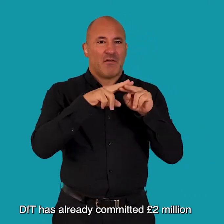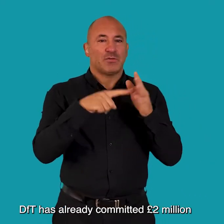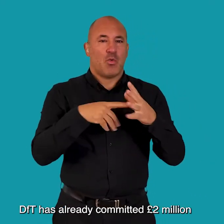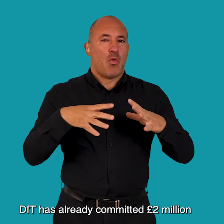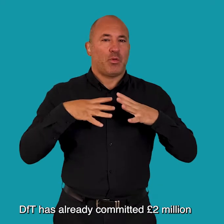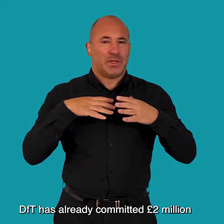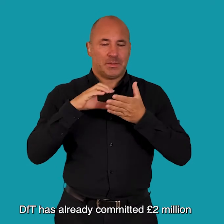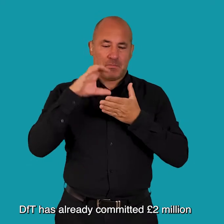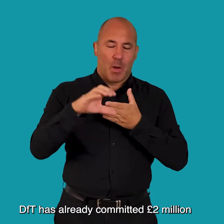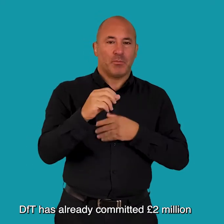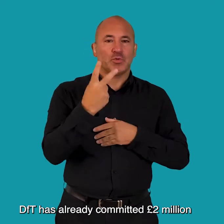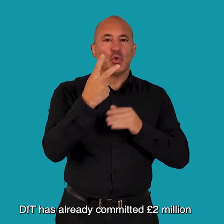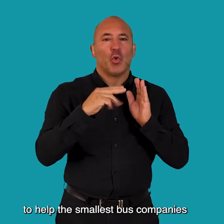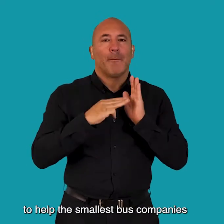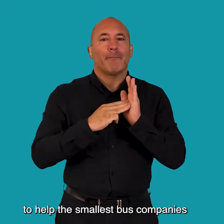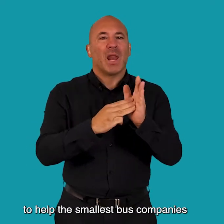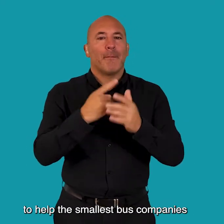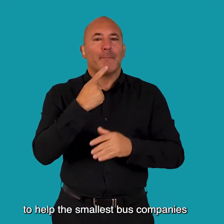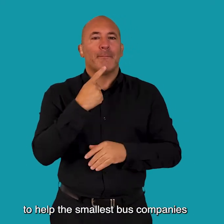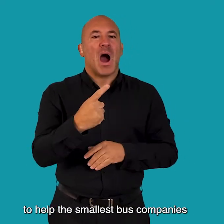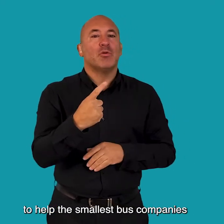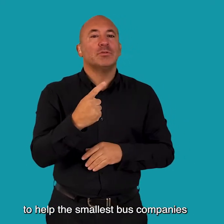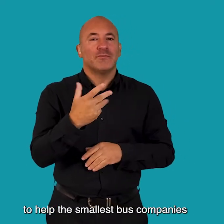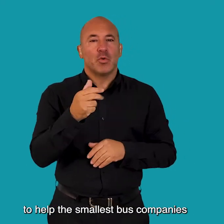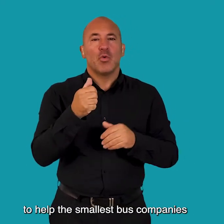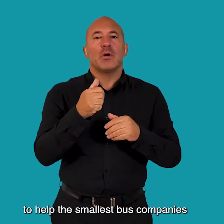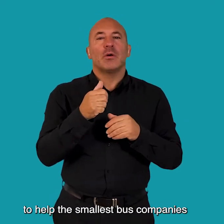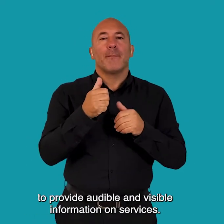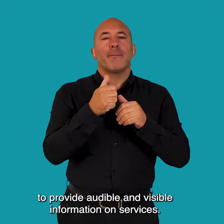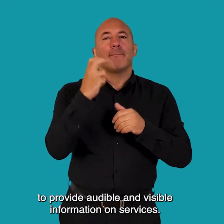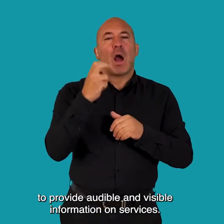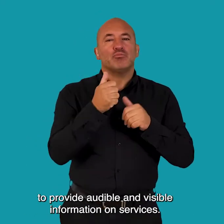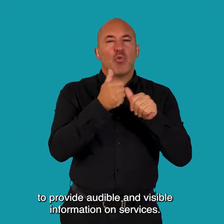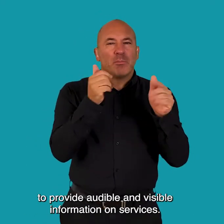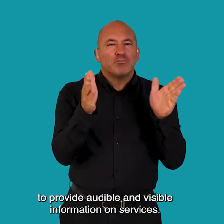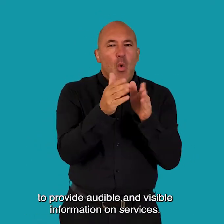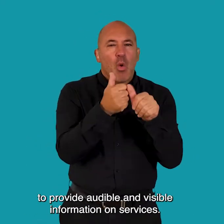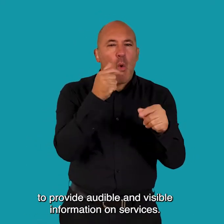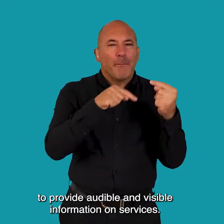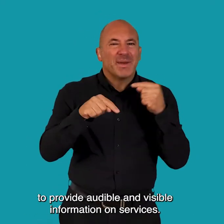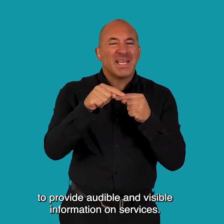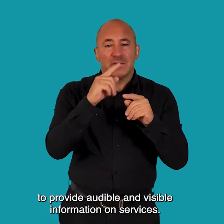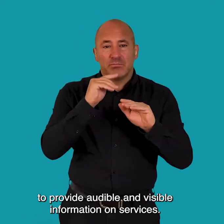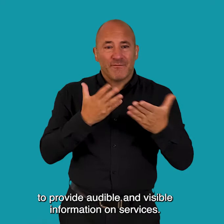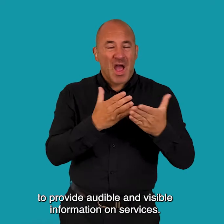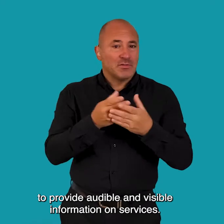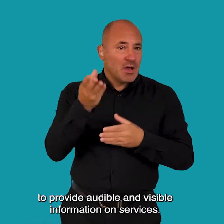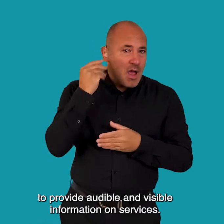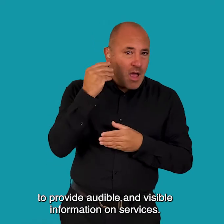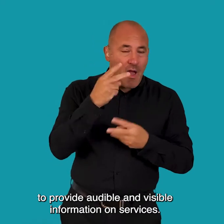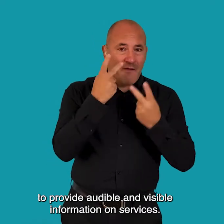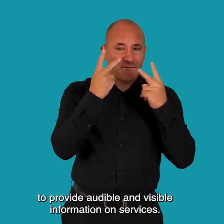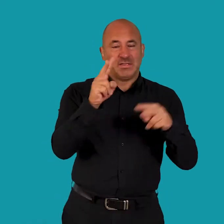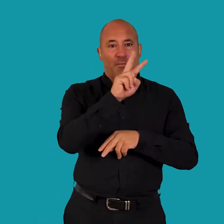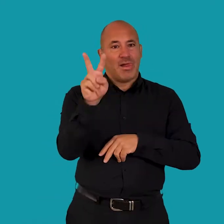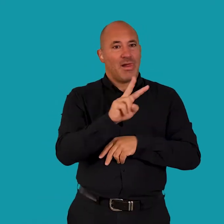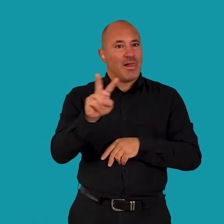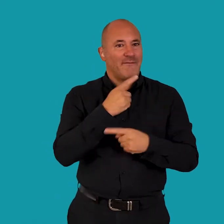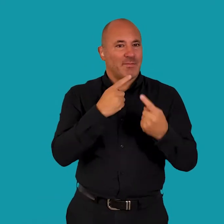committed £2 million to help the smallest bus companies to provide audible and visible information on services.